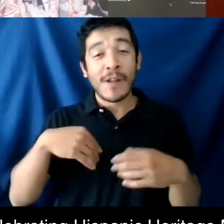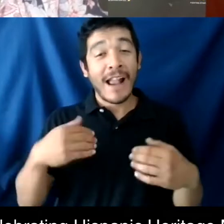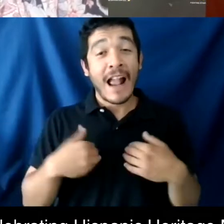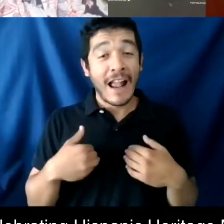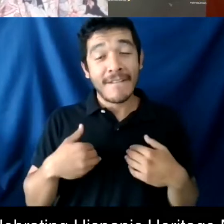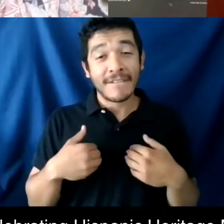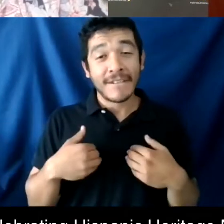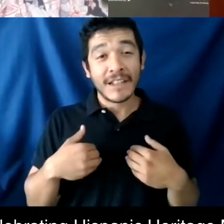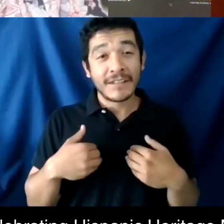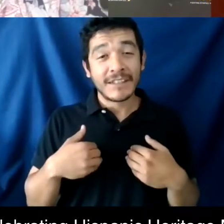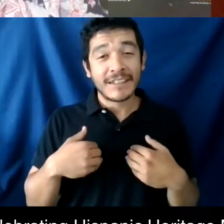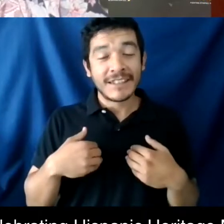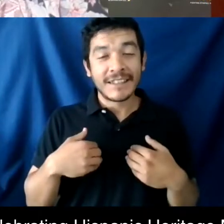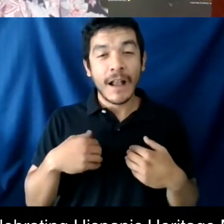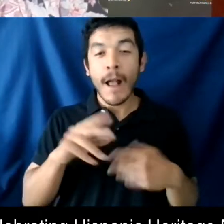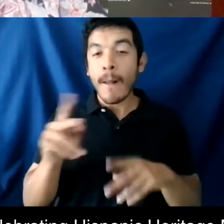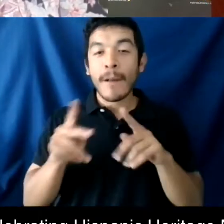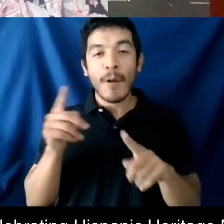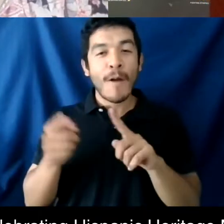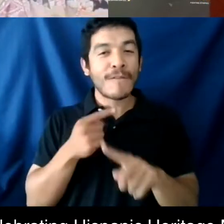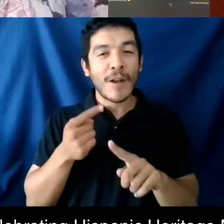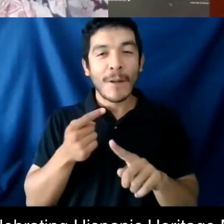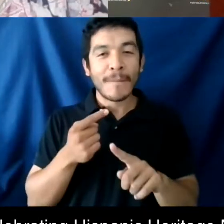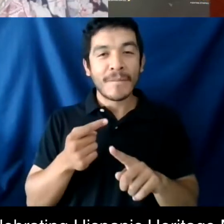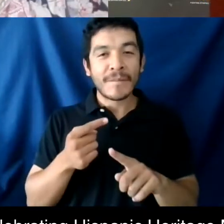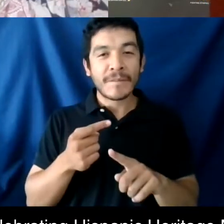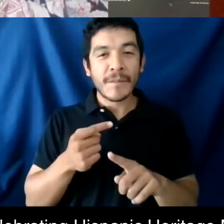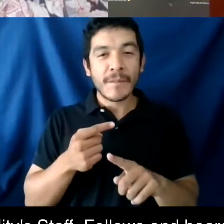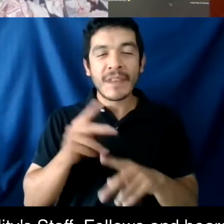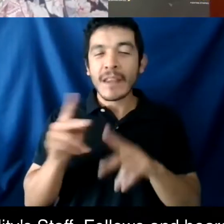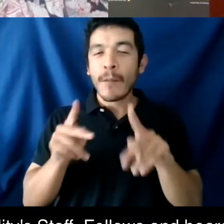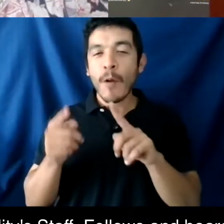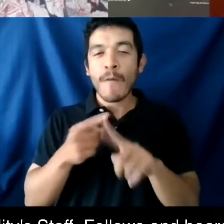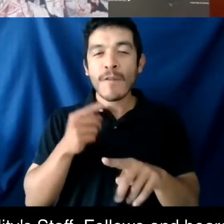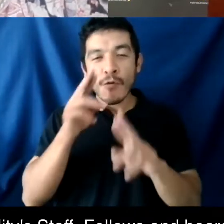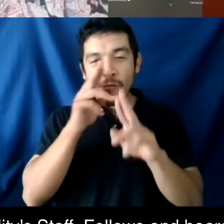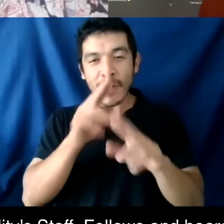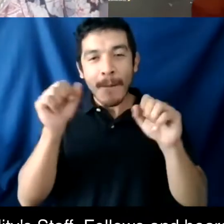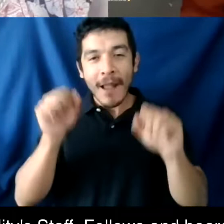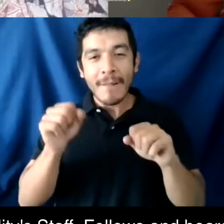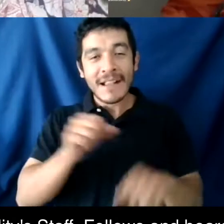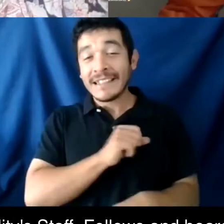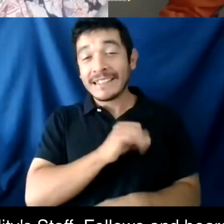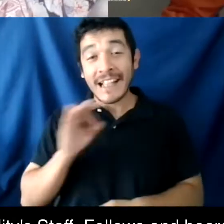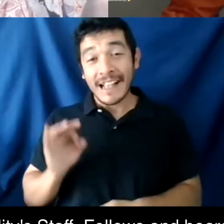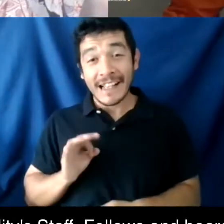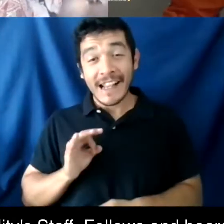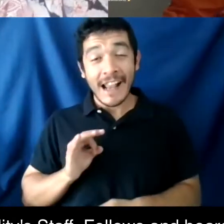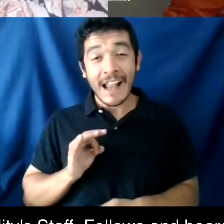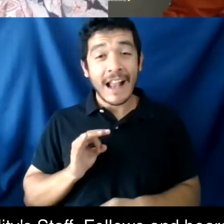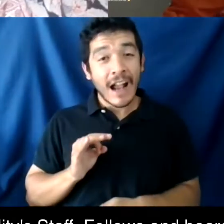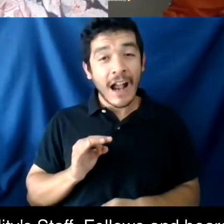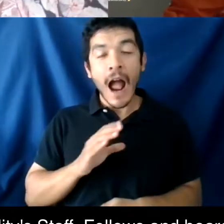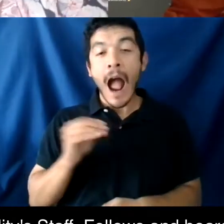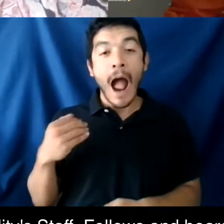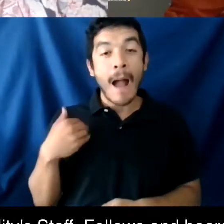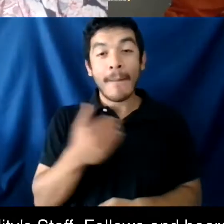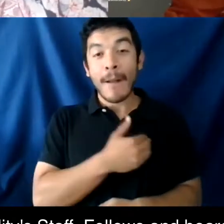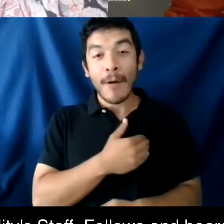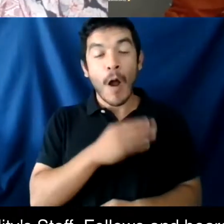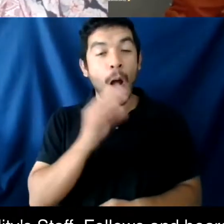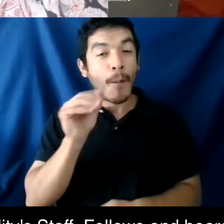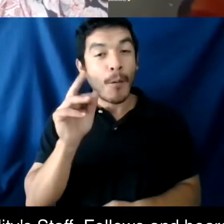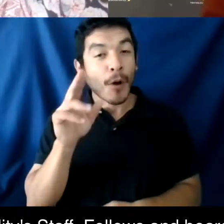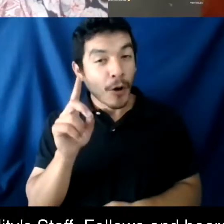we have guests from people on Respectability staff, fellows, and board members, and we'd